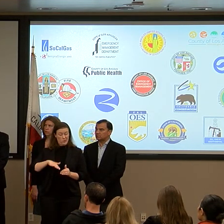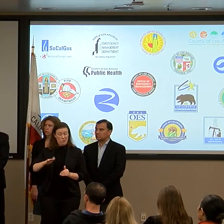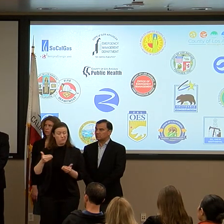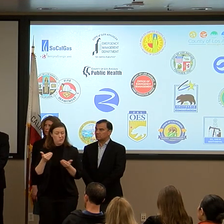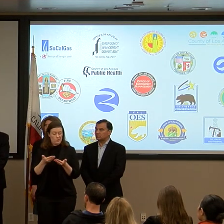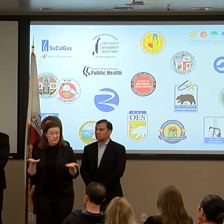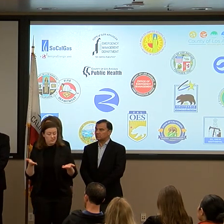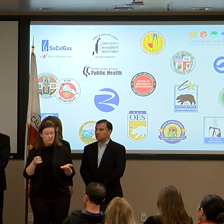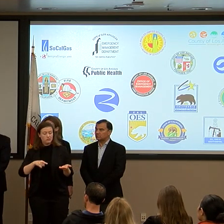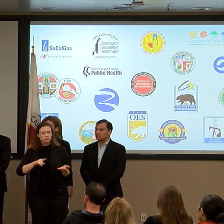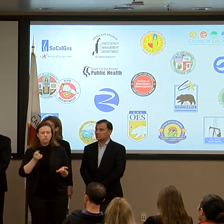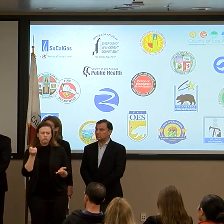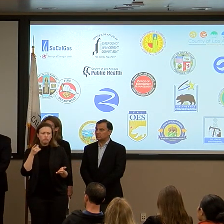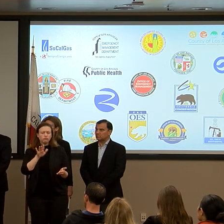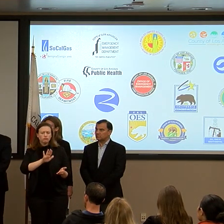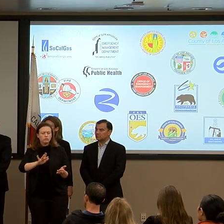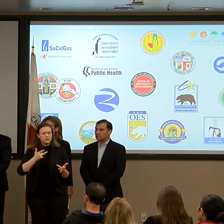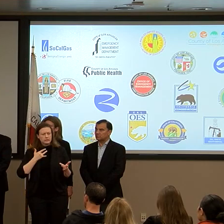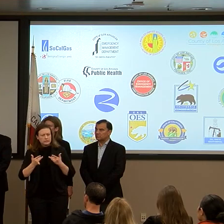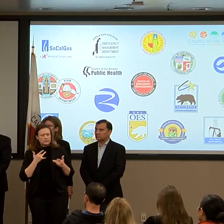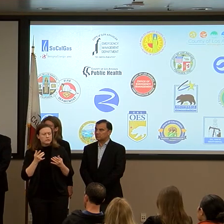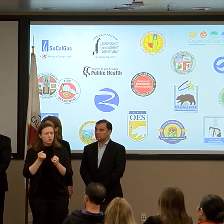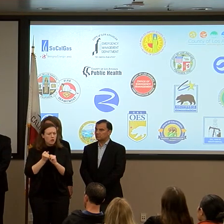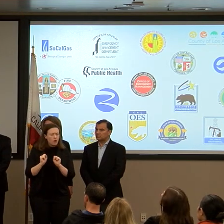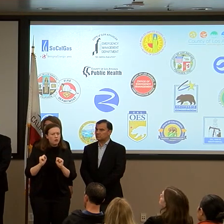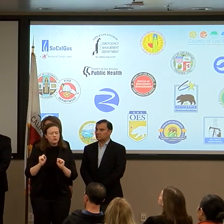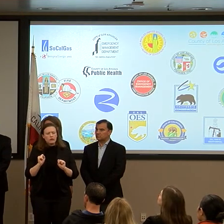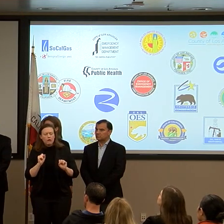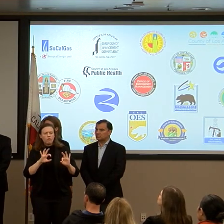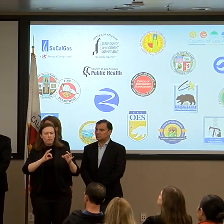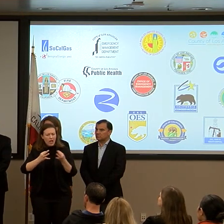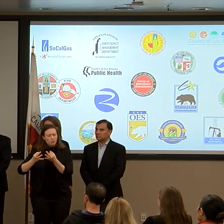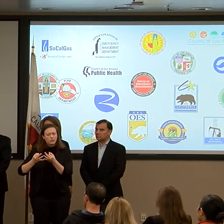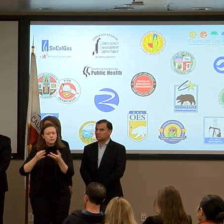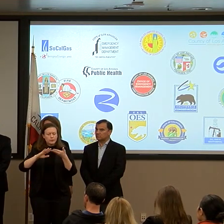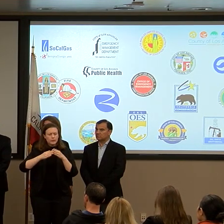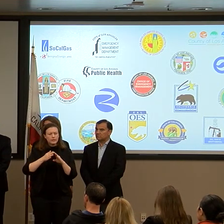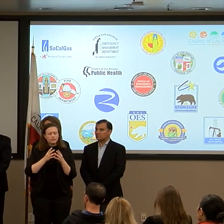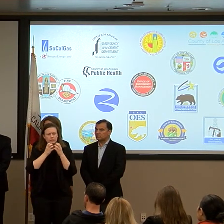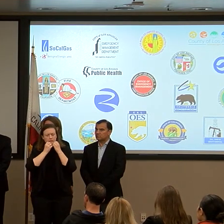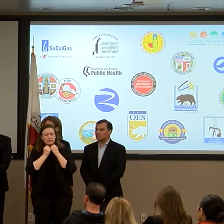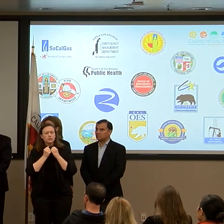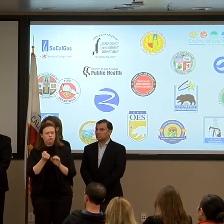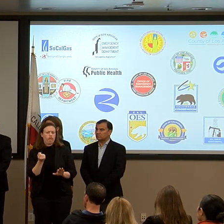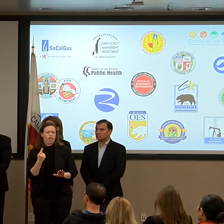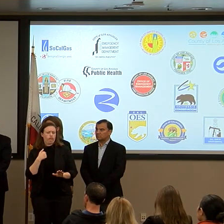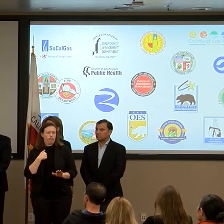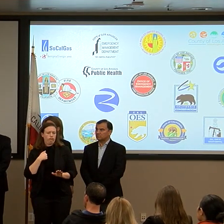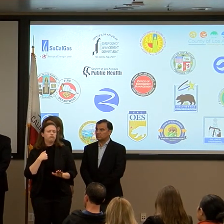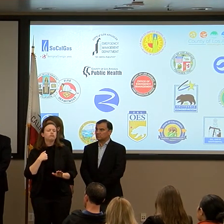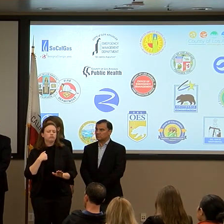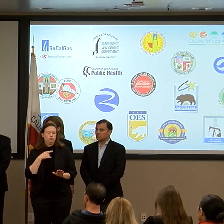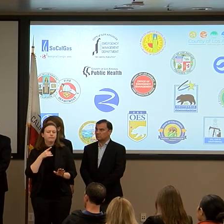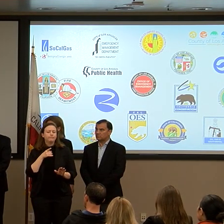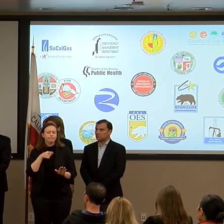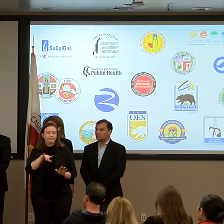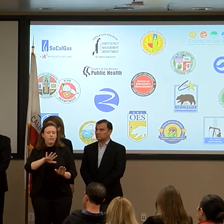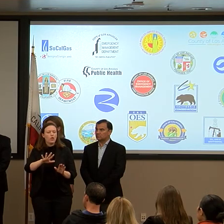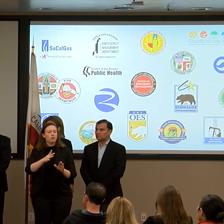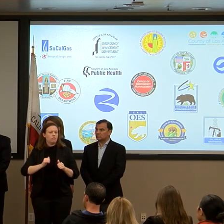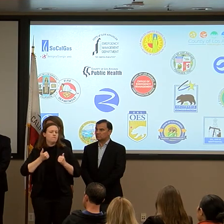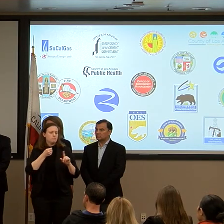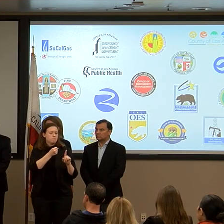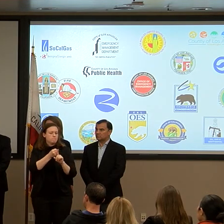the tremendous concern for the safety of the families and the community here who have been, in fact, impacted by this